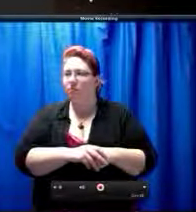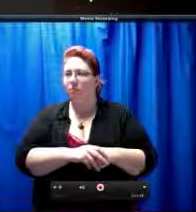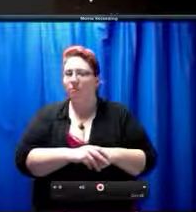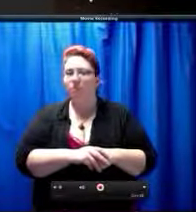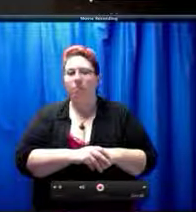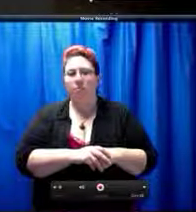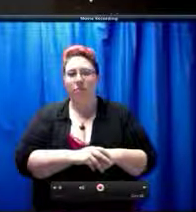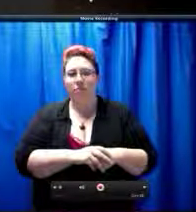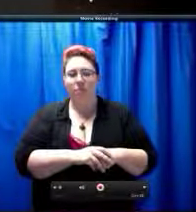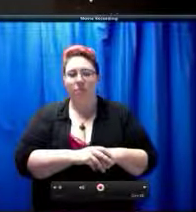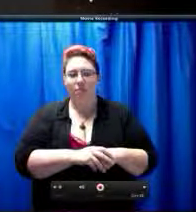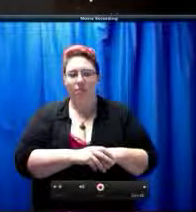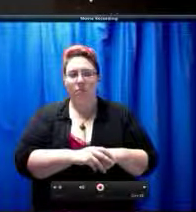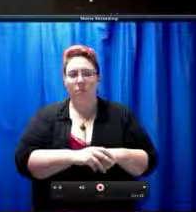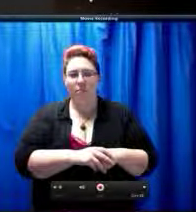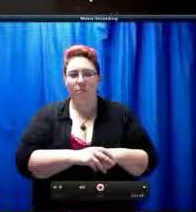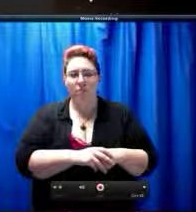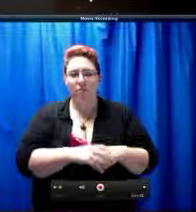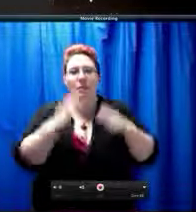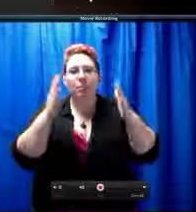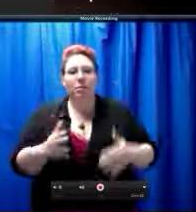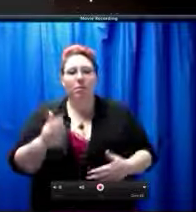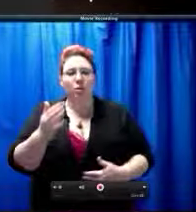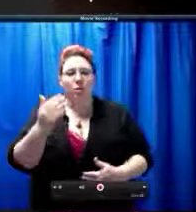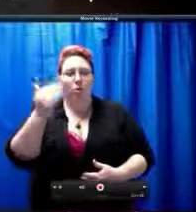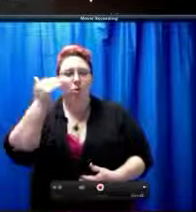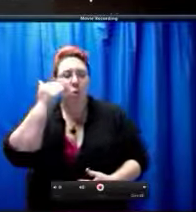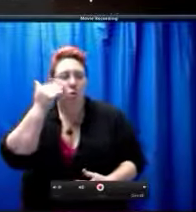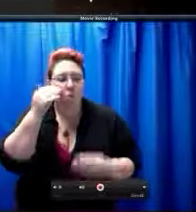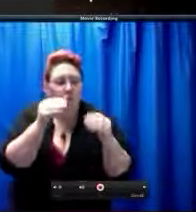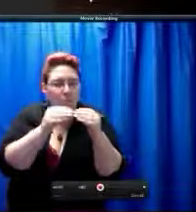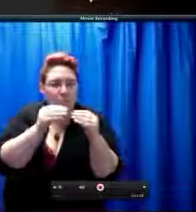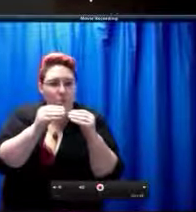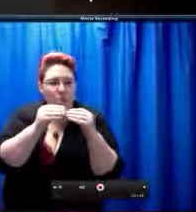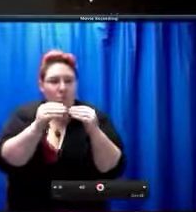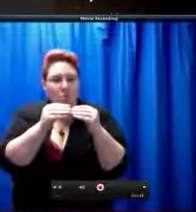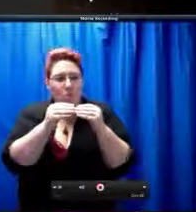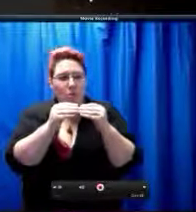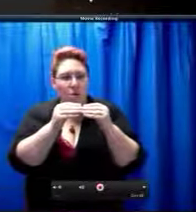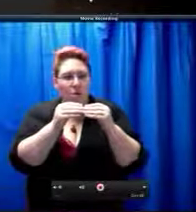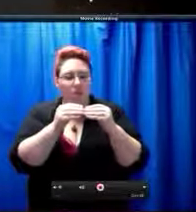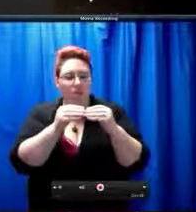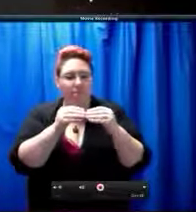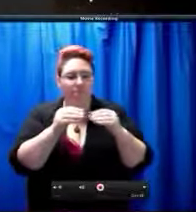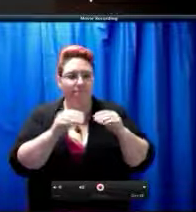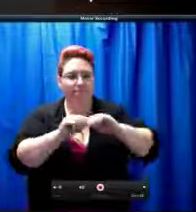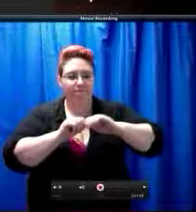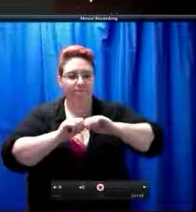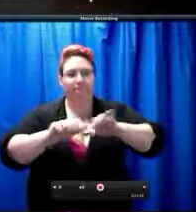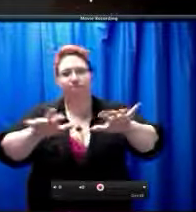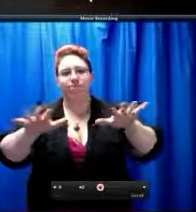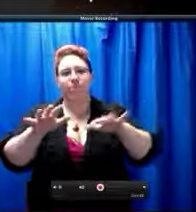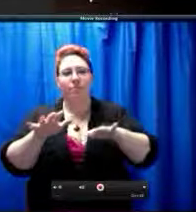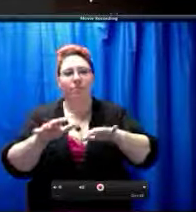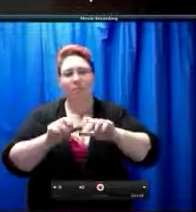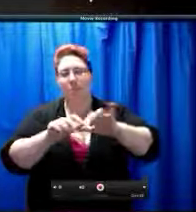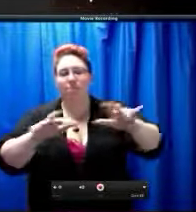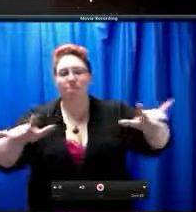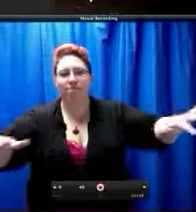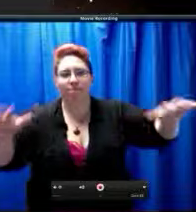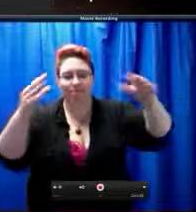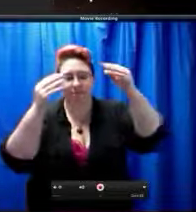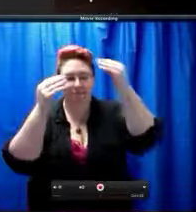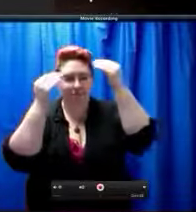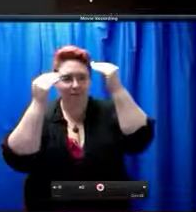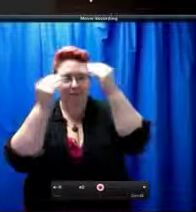earlier, and people are more aware of them. So the increase of public awareness is super, super important. That's why I'm here. That's why your